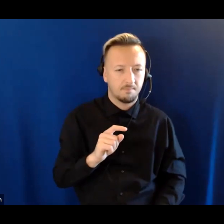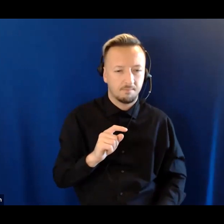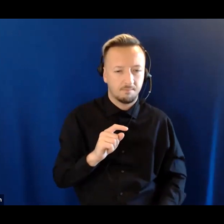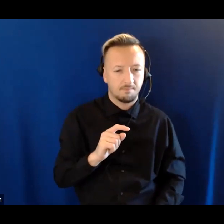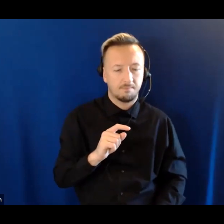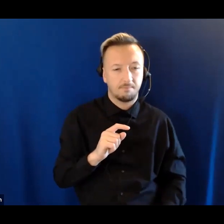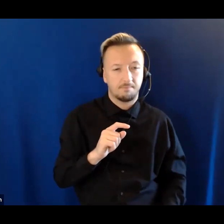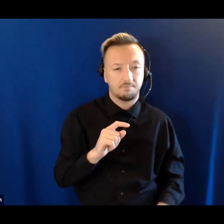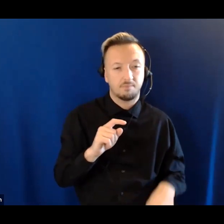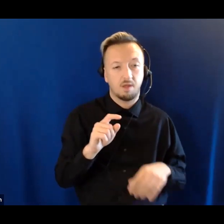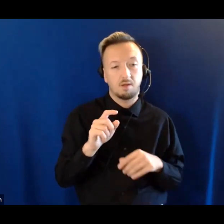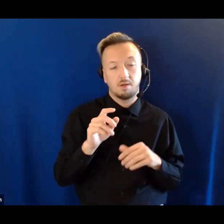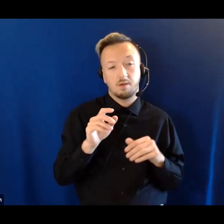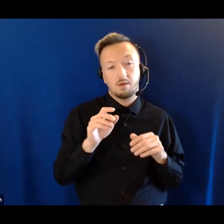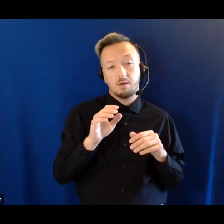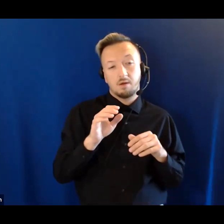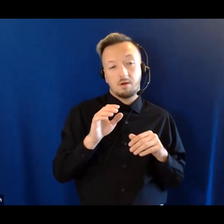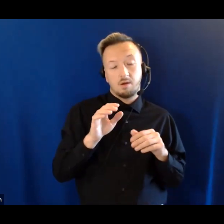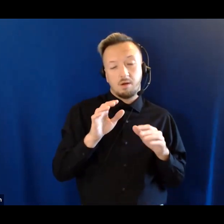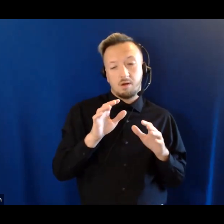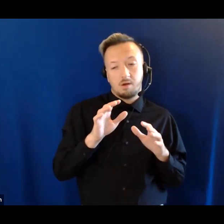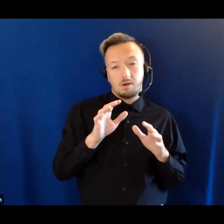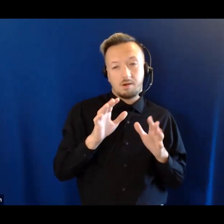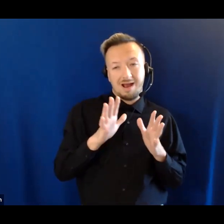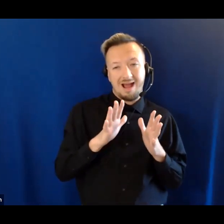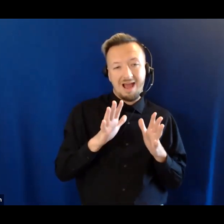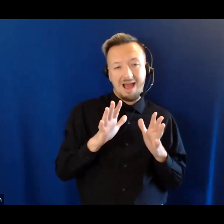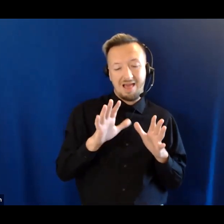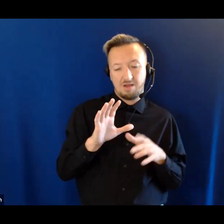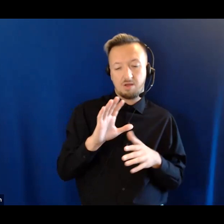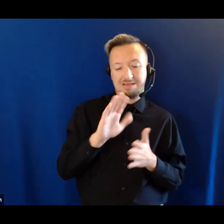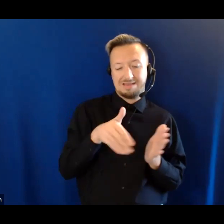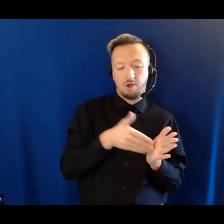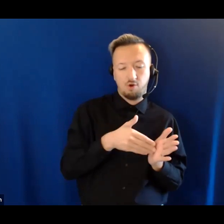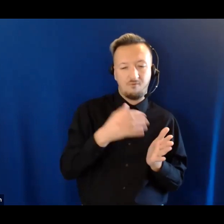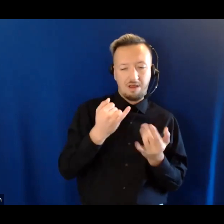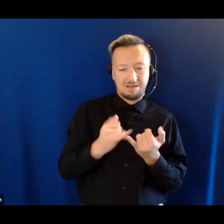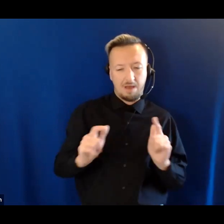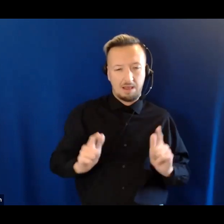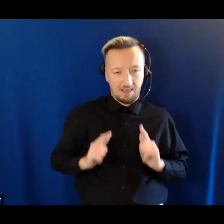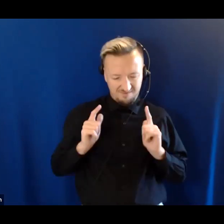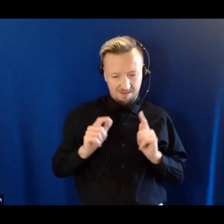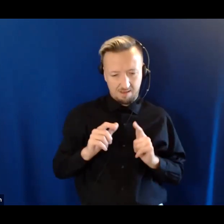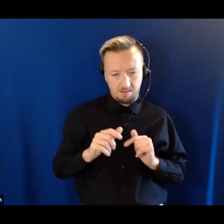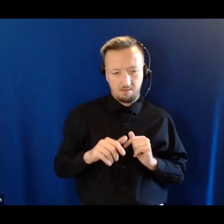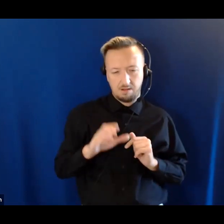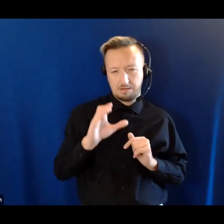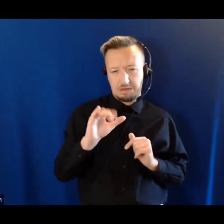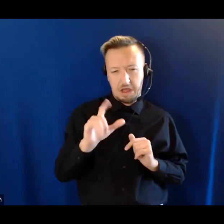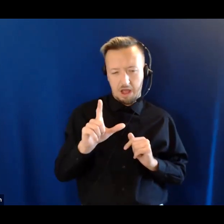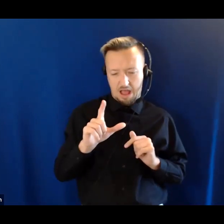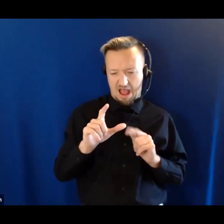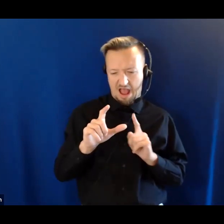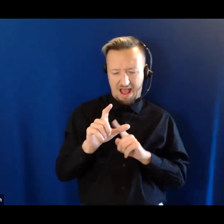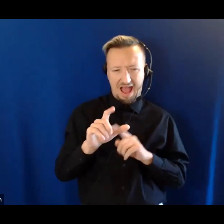moving this conversation forward, how, as Centers for Independent Living, do we move